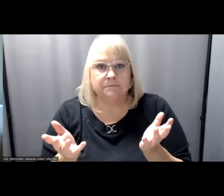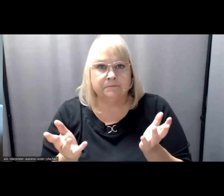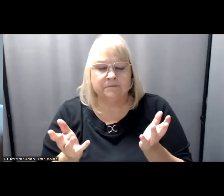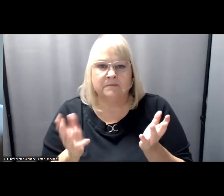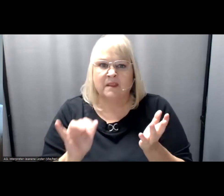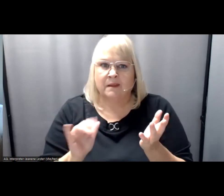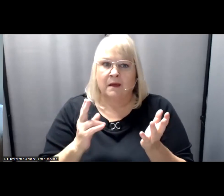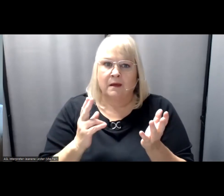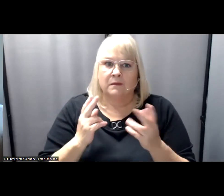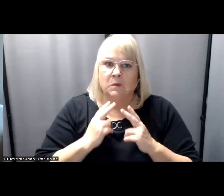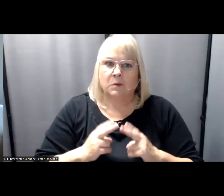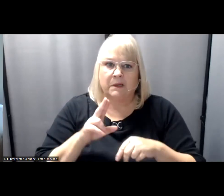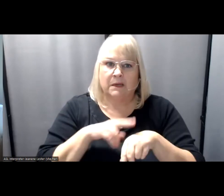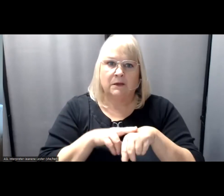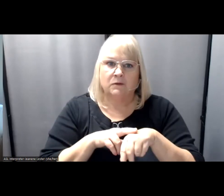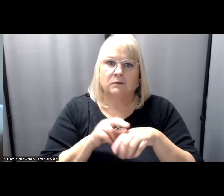nature. Yeah.